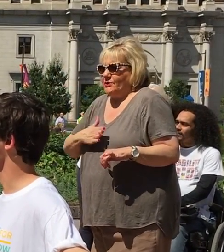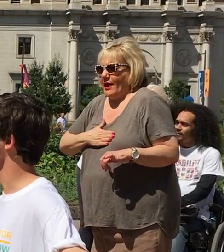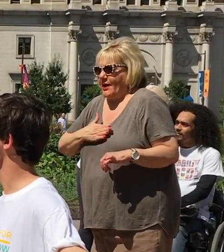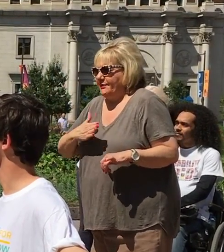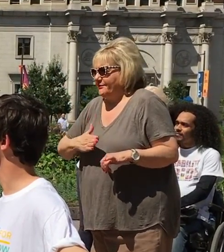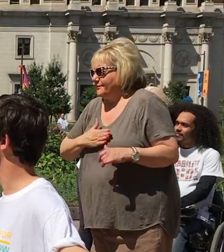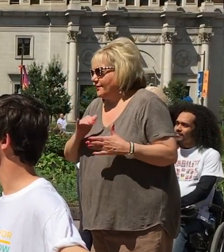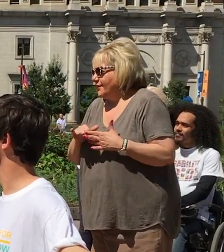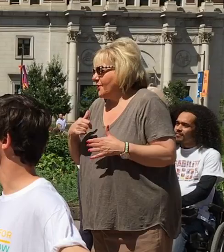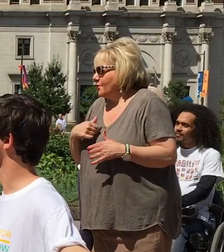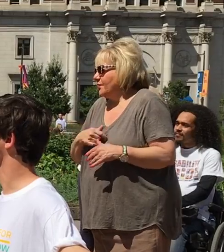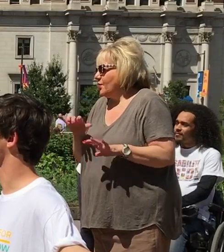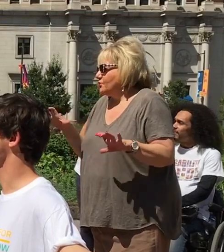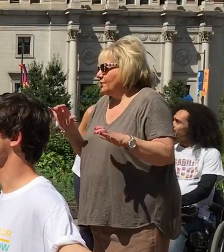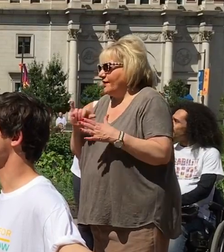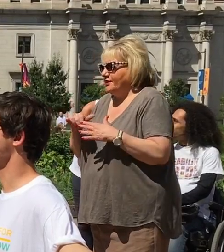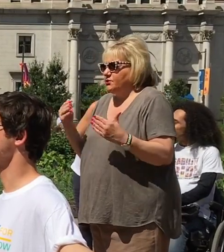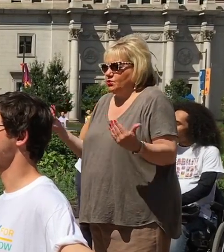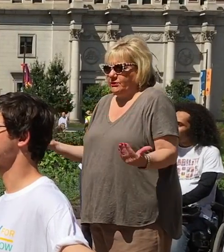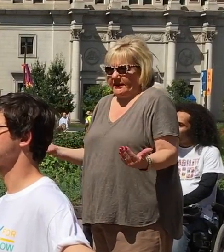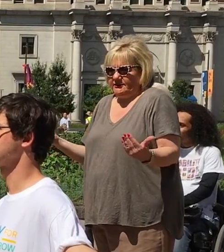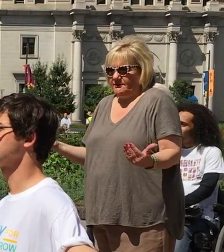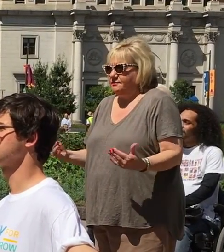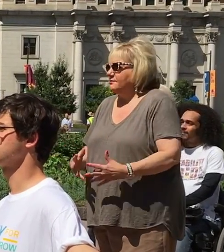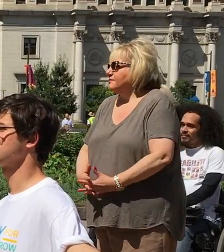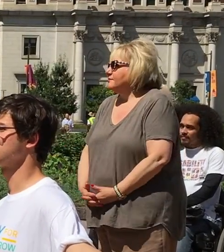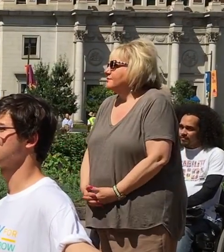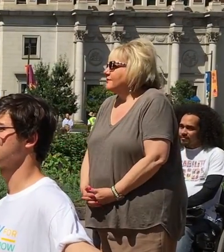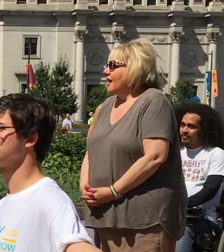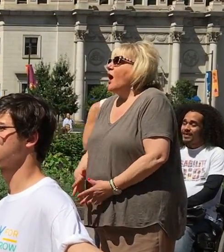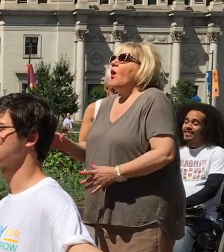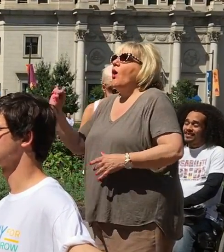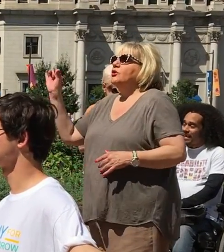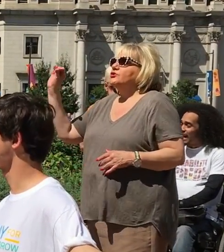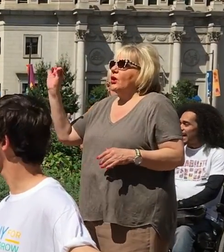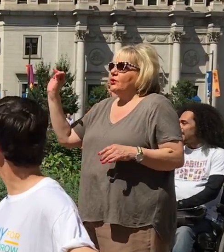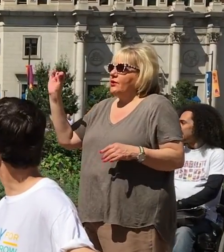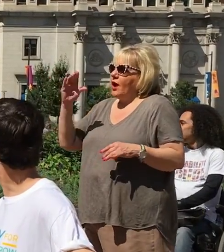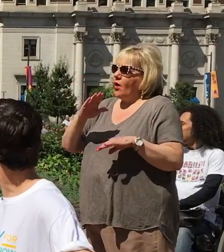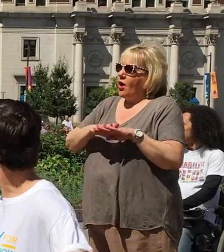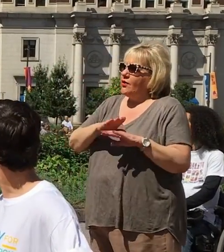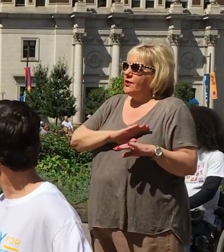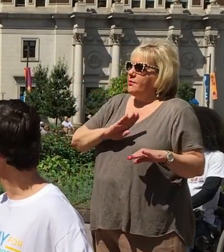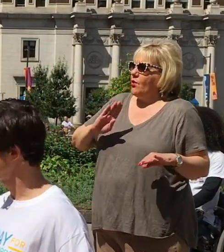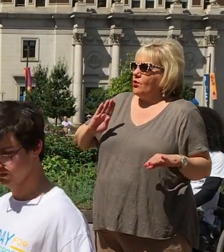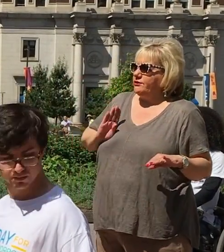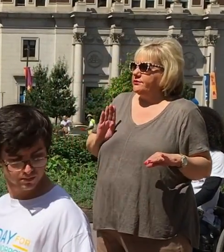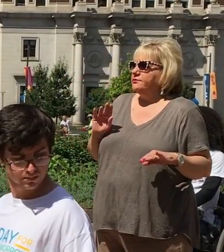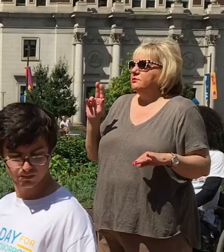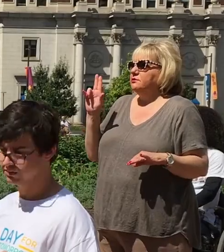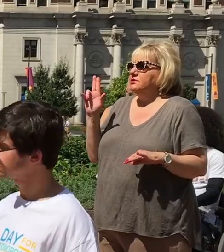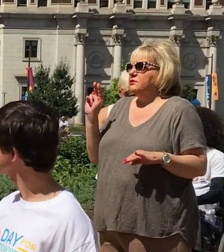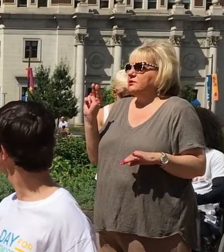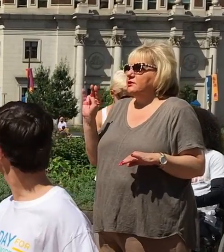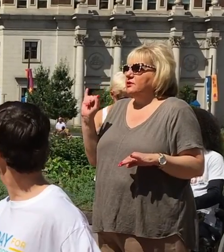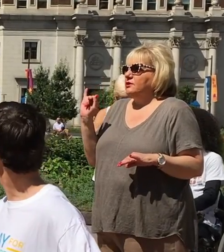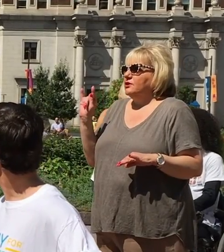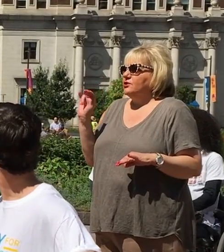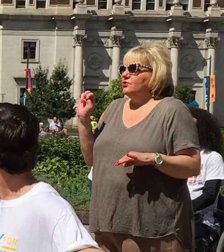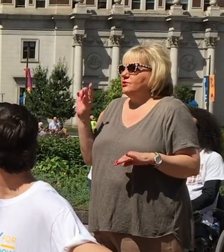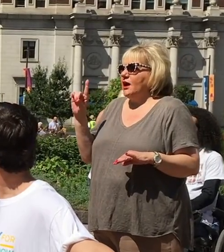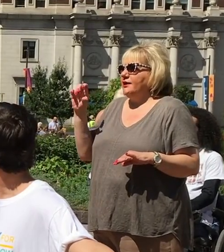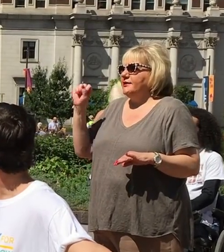come out and do this. Also, my other hat is I am on the board of United Spinal Greater Philadelphia